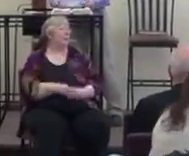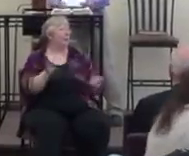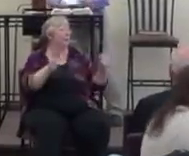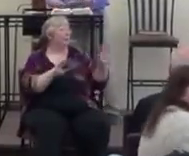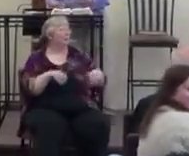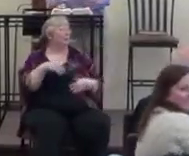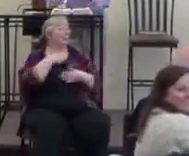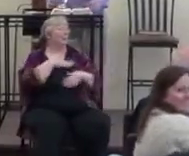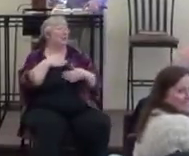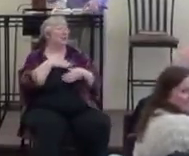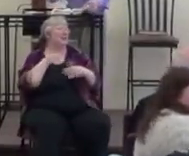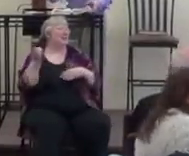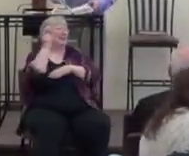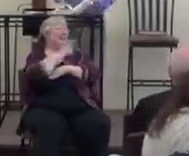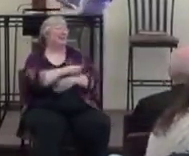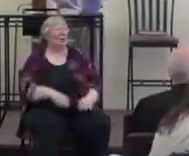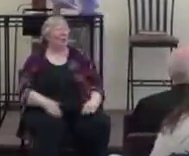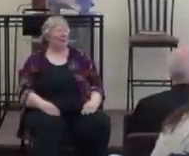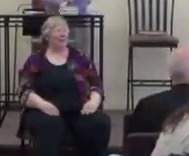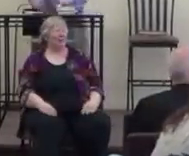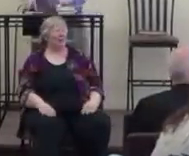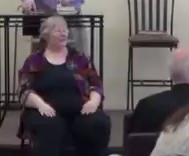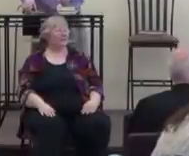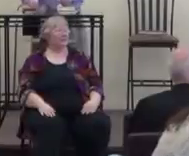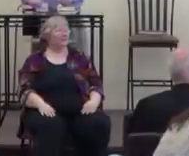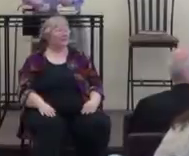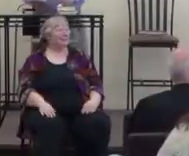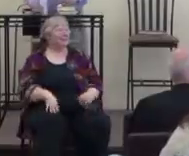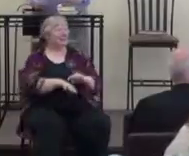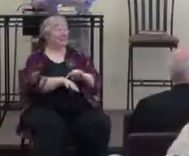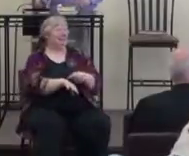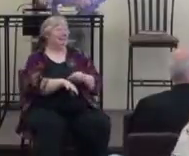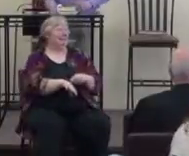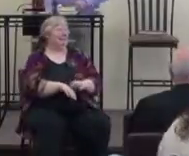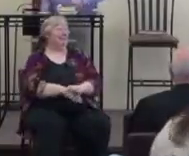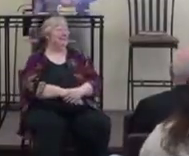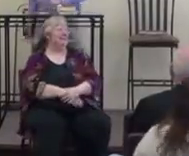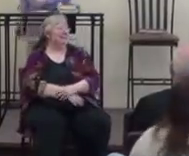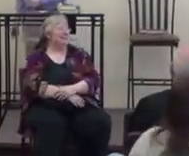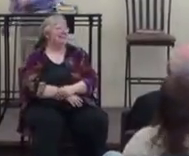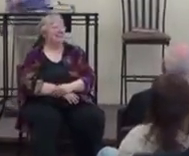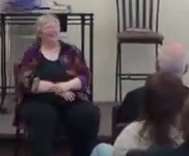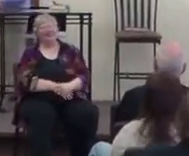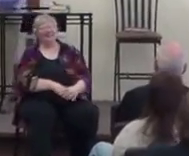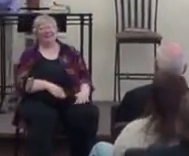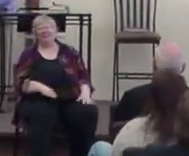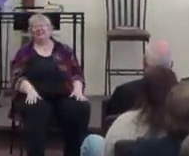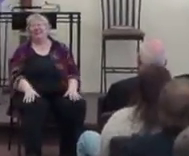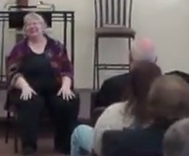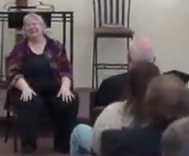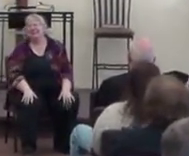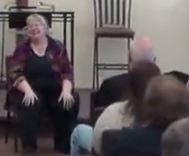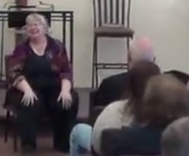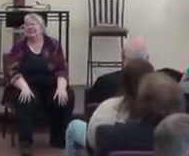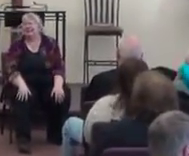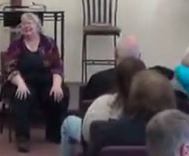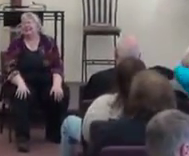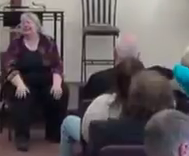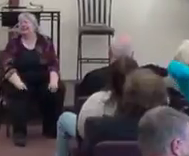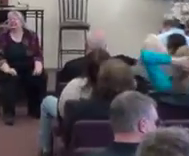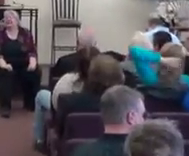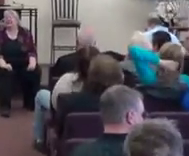You did good. Thanks for the hands. You did good. I was positioned like, I do not want to be the